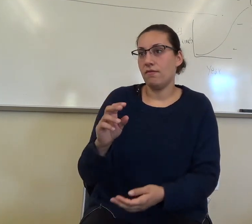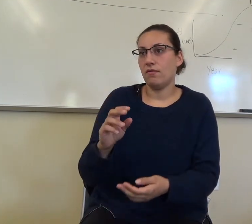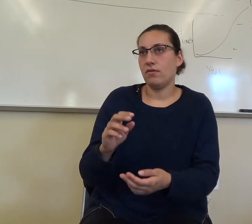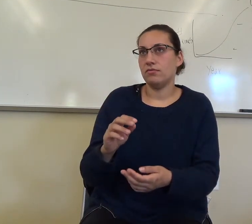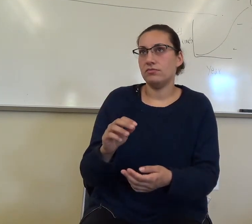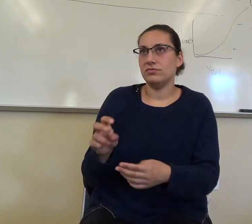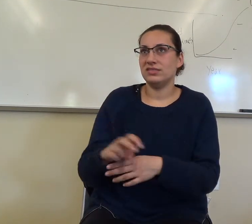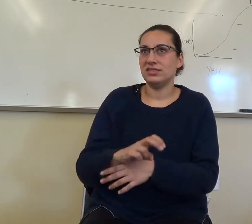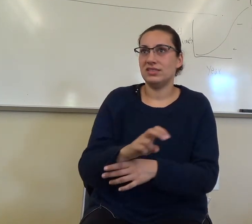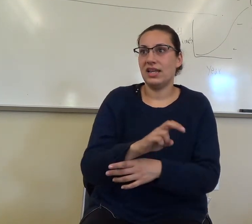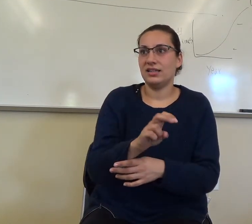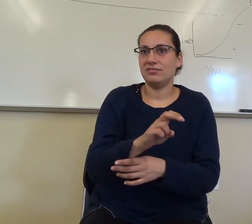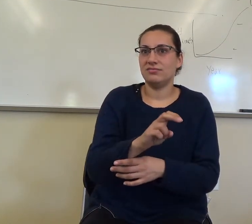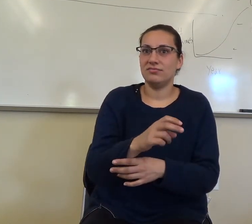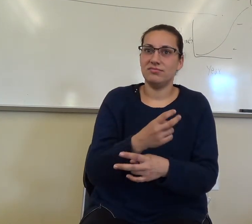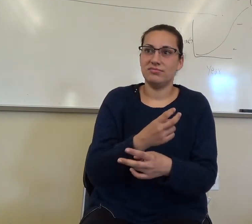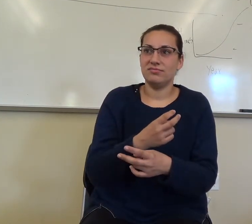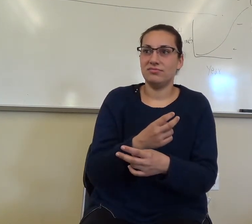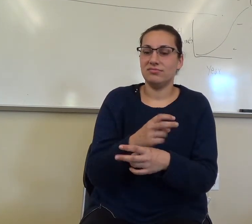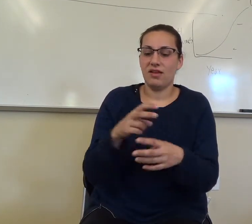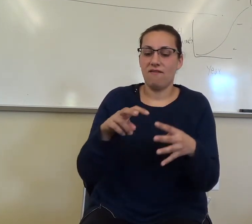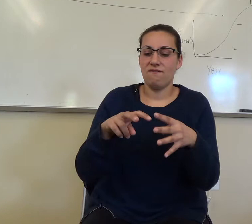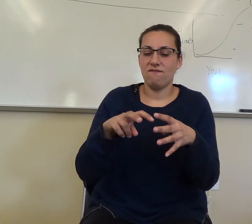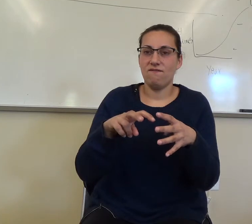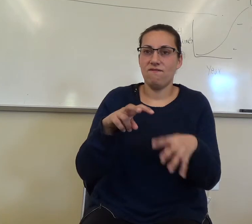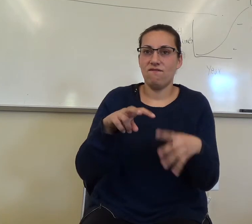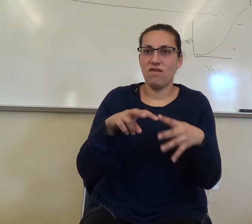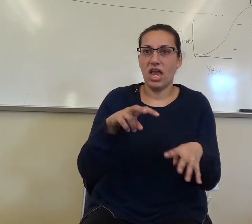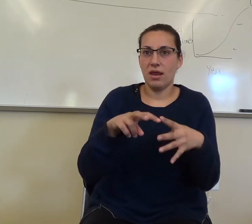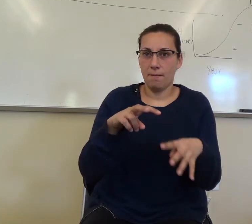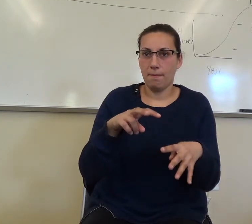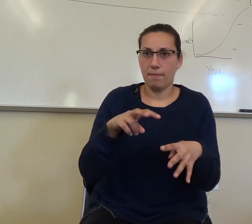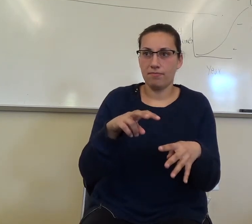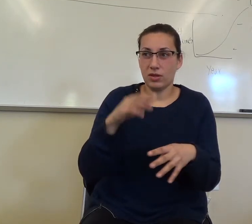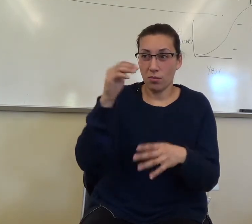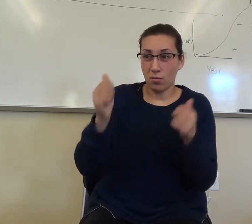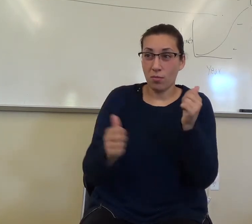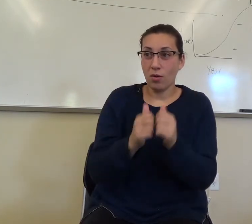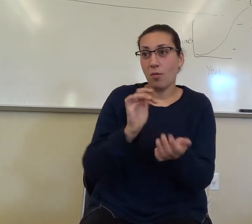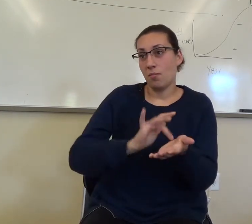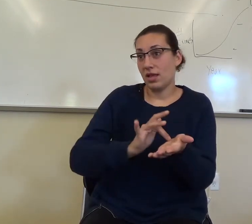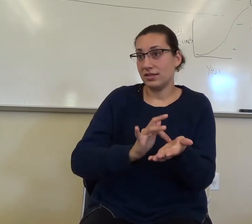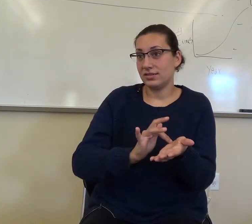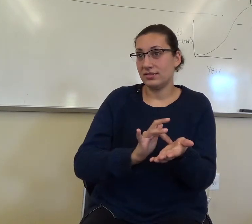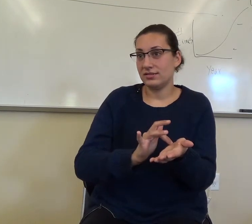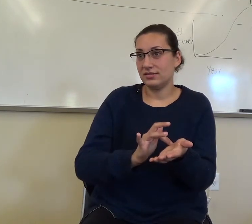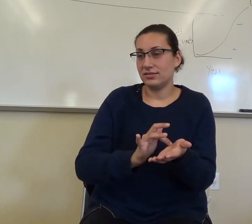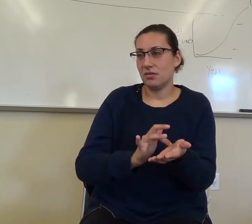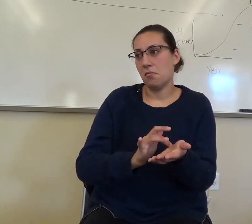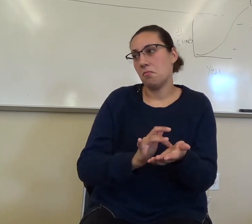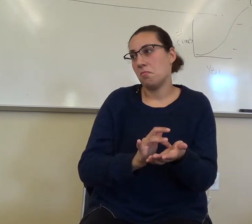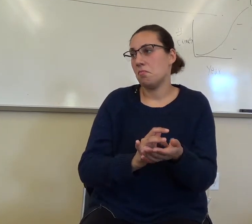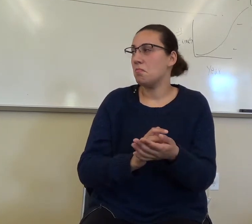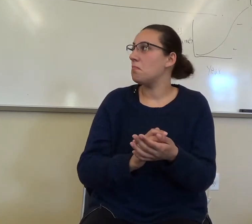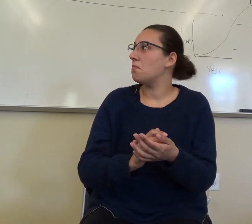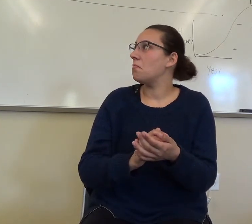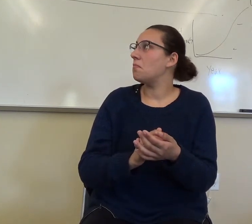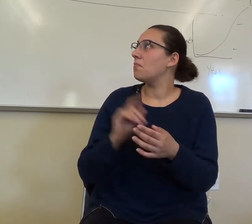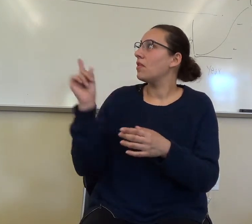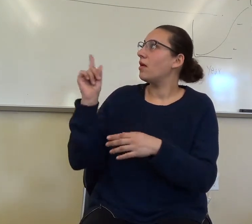this, most people know that snake venom can be deadly. I'm going to cover up the next sentence. So is this going to go ahead and